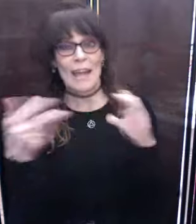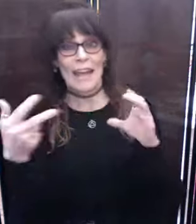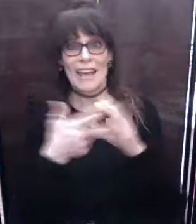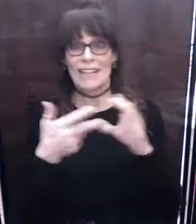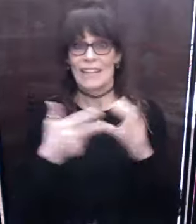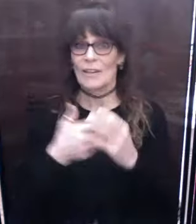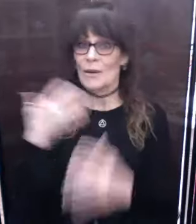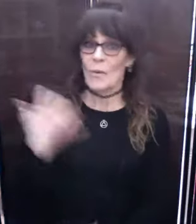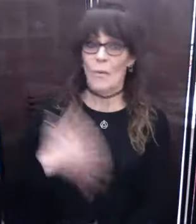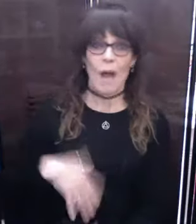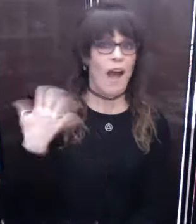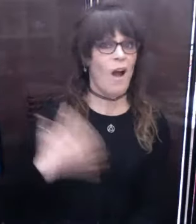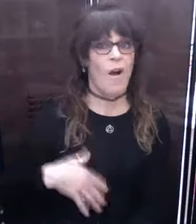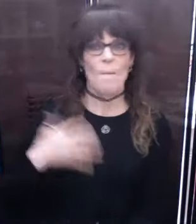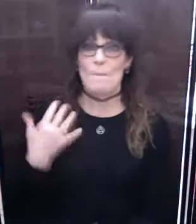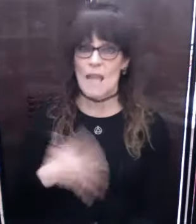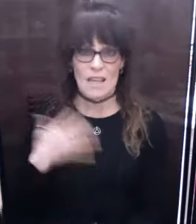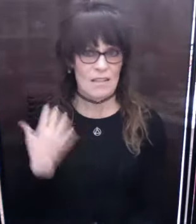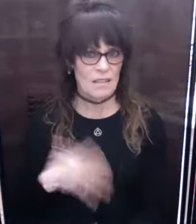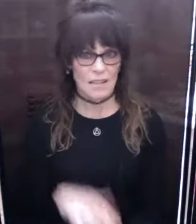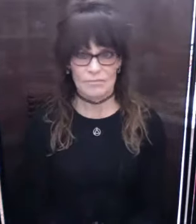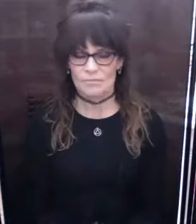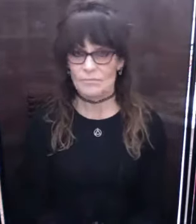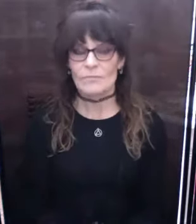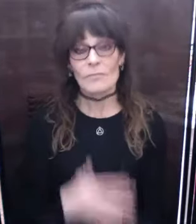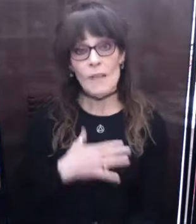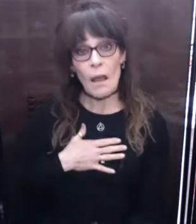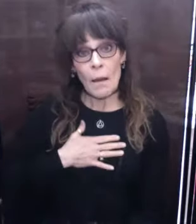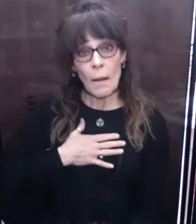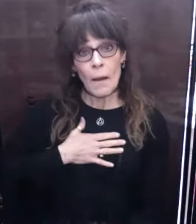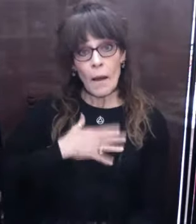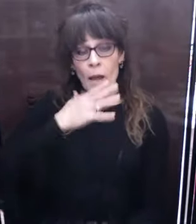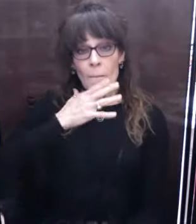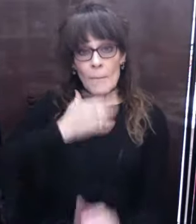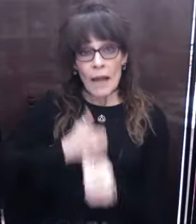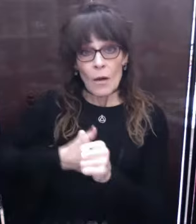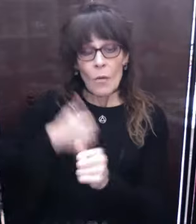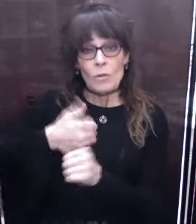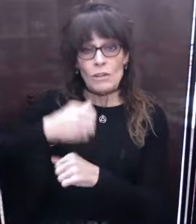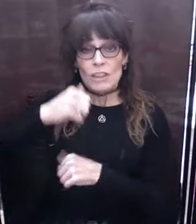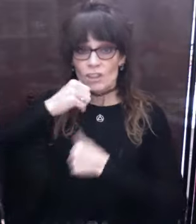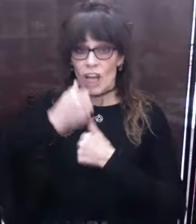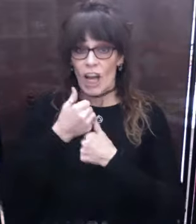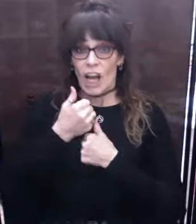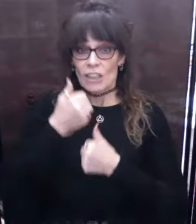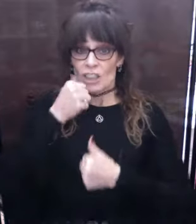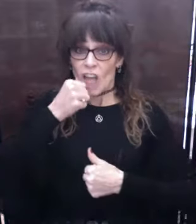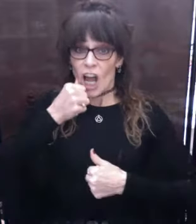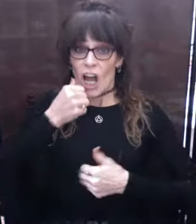amazing. And I have my oldest daughter is studying to be a speech language pathologist right